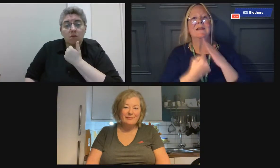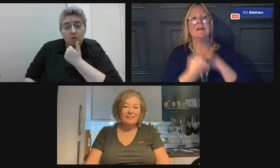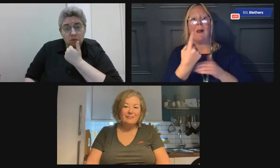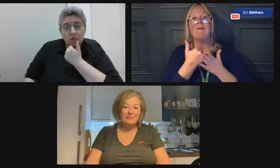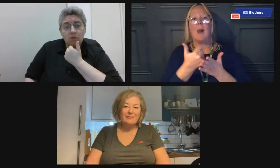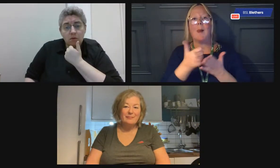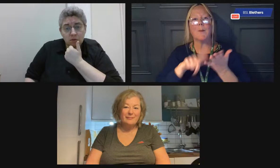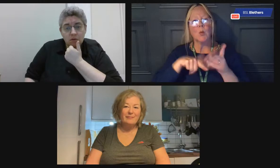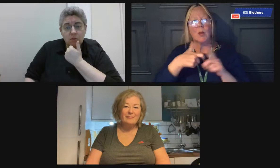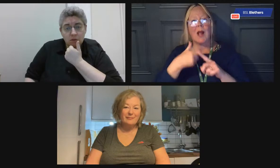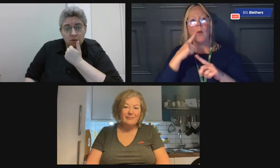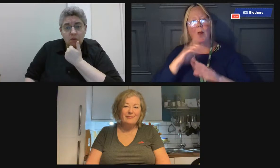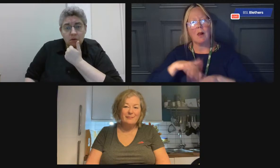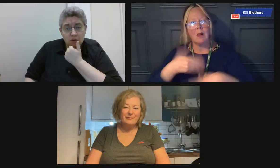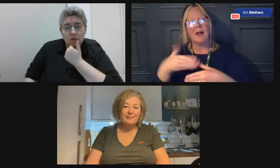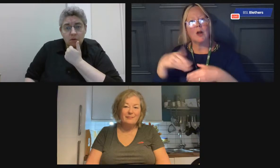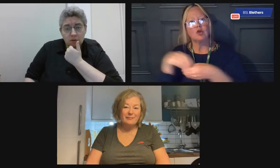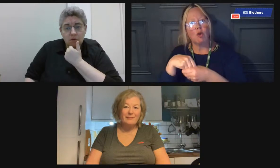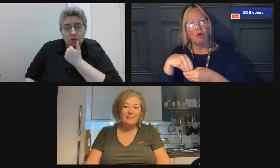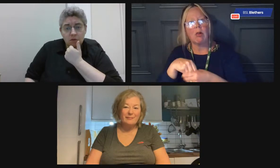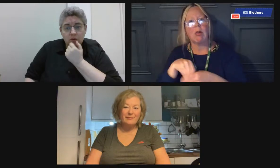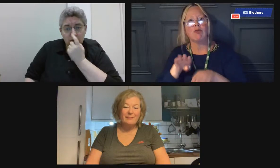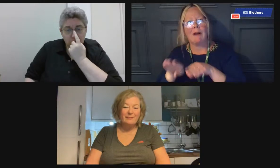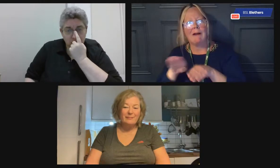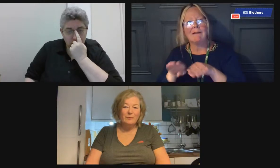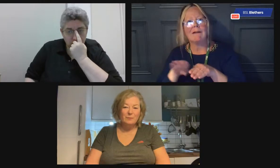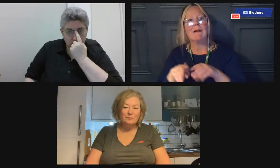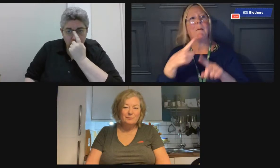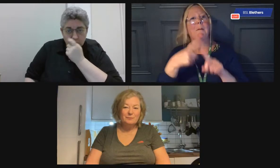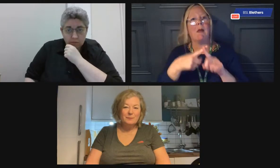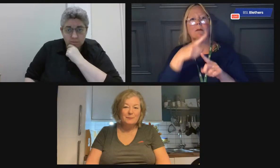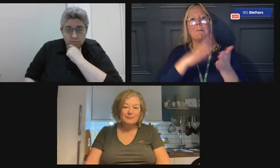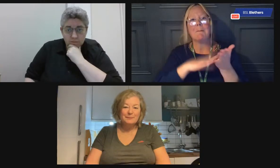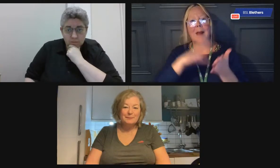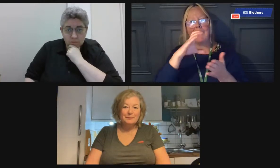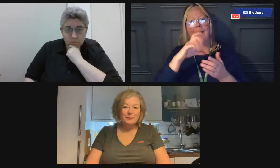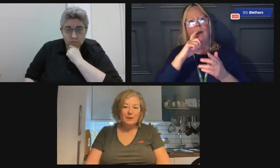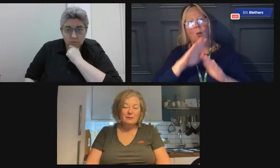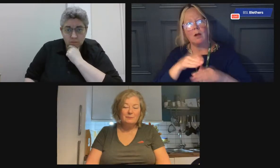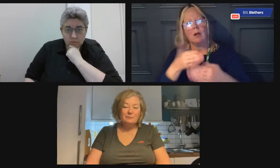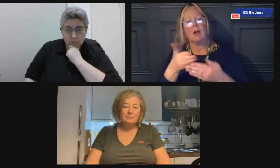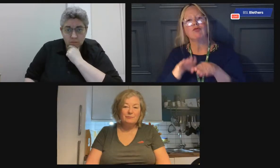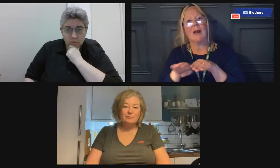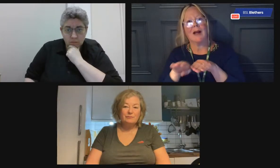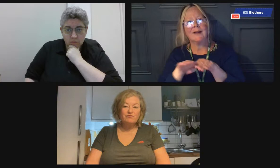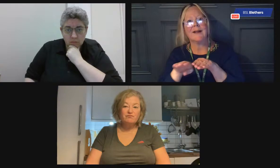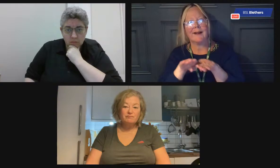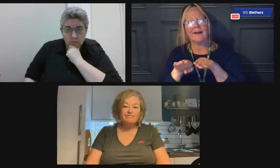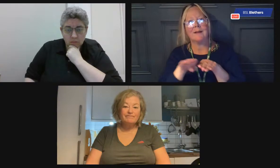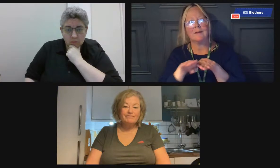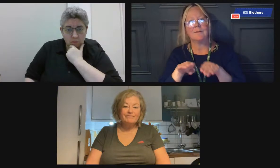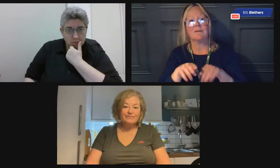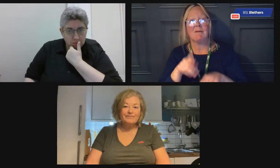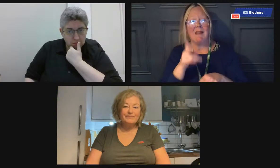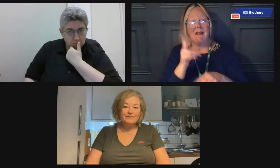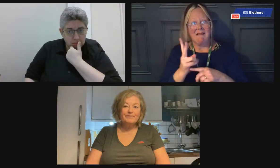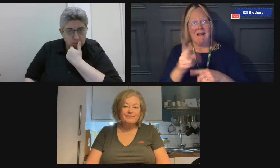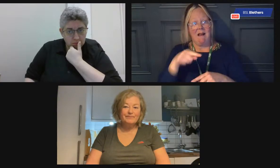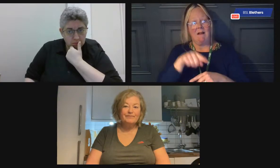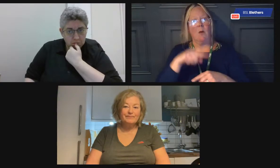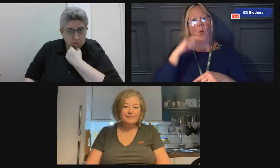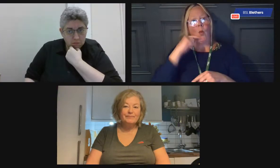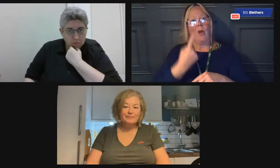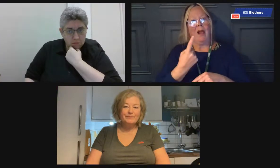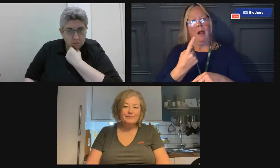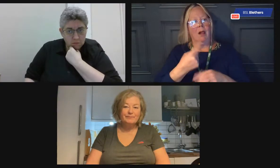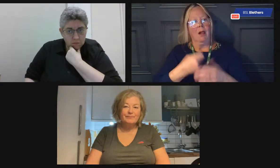MacMillan will provide training. Ah, Self-Help UK will provide an induction and training, but we provide the induction,